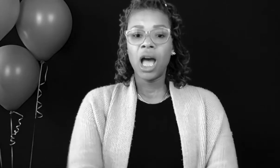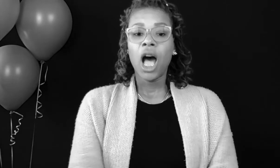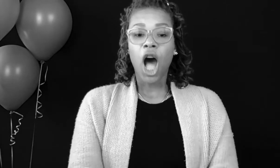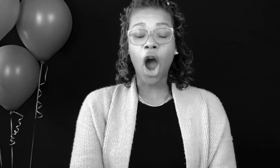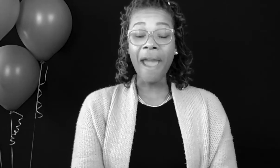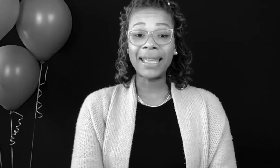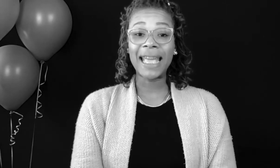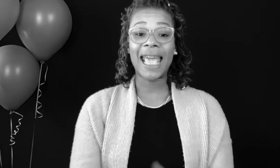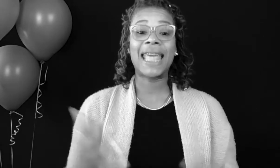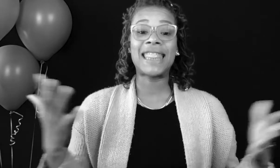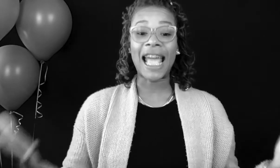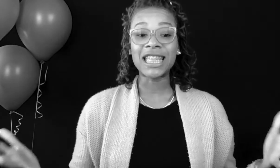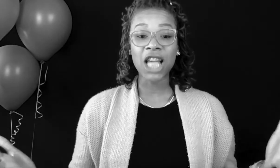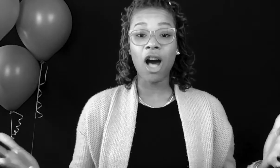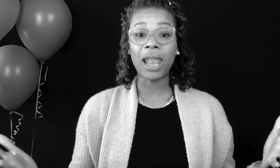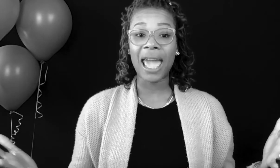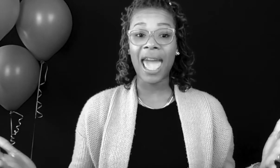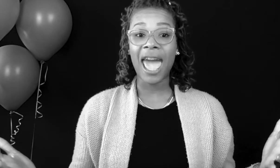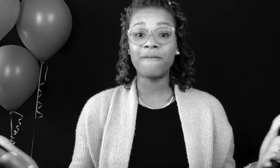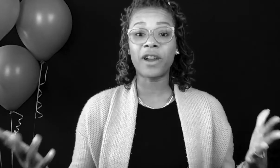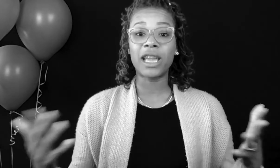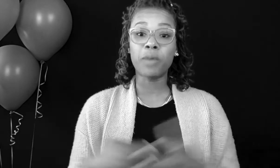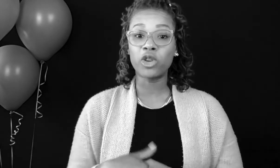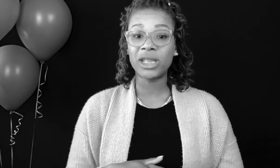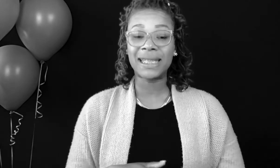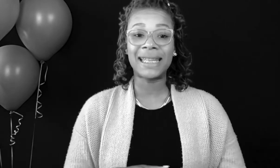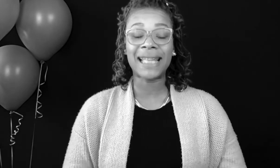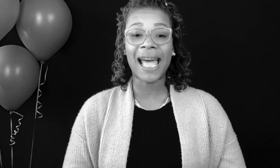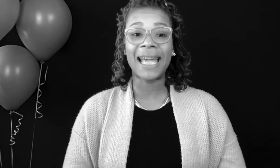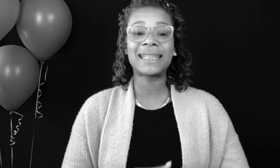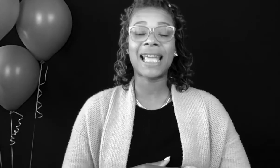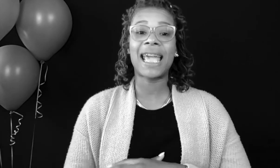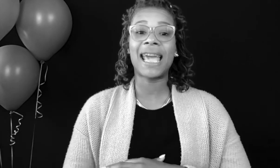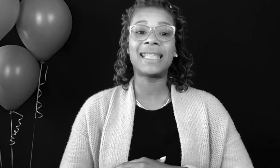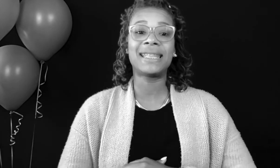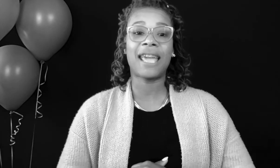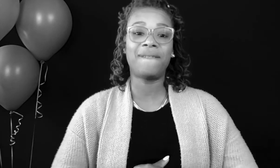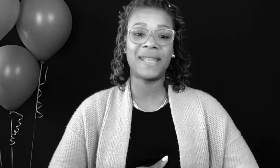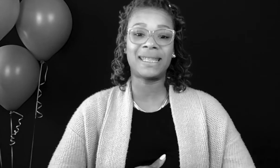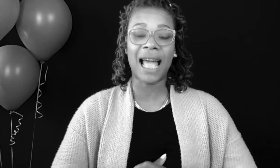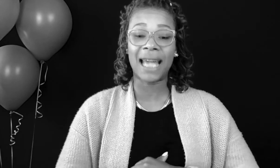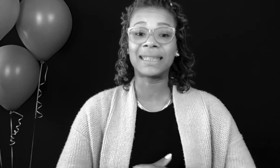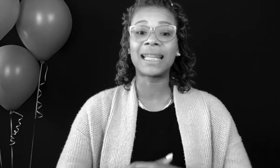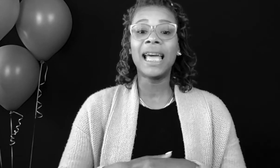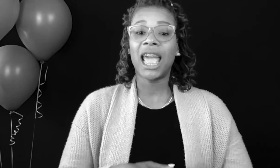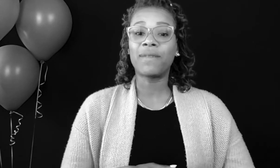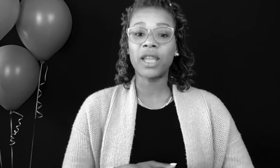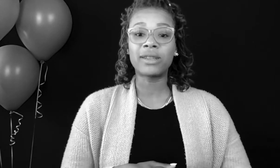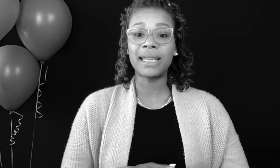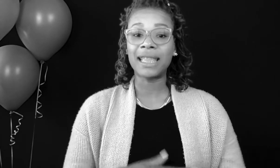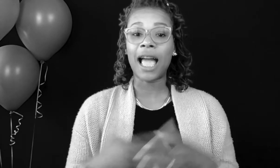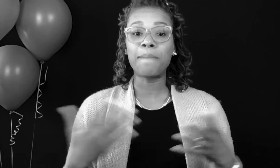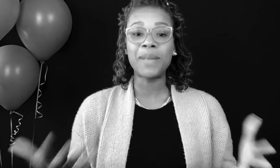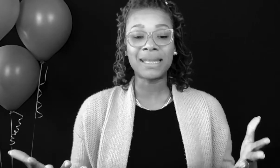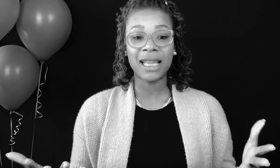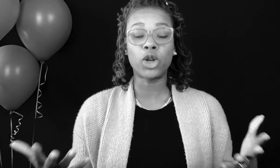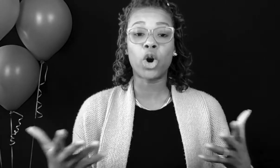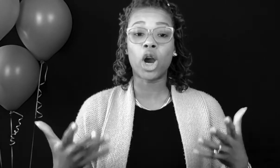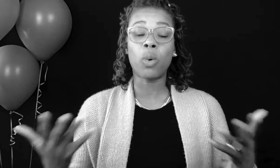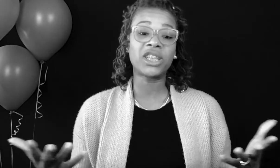All right. And that's all I have for emergency signs and safety signs. If there's anything I'm missing or a question that